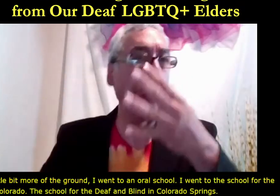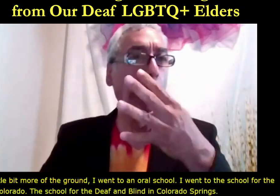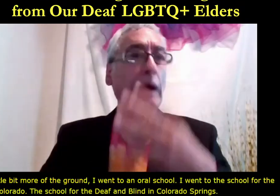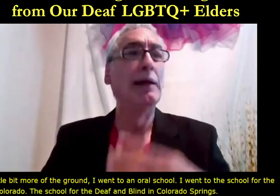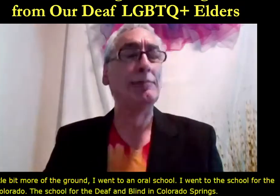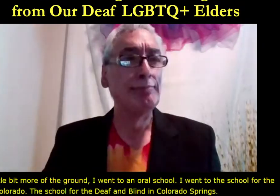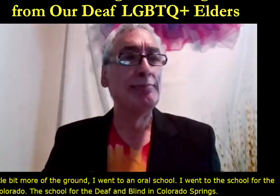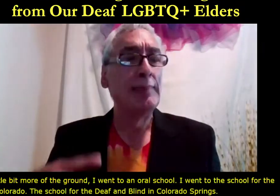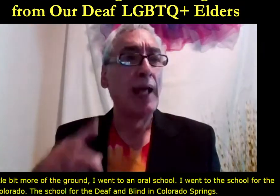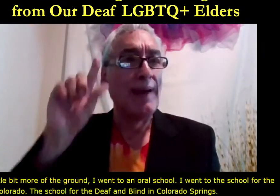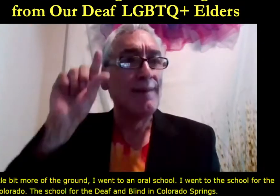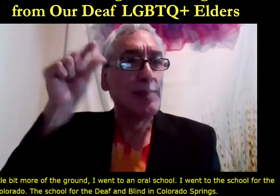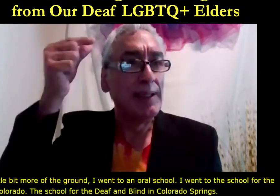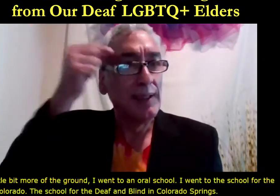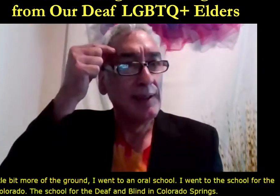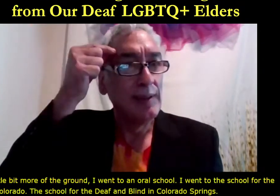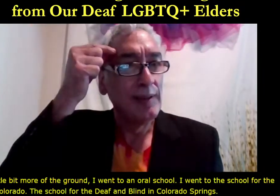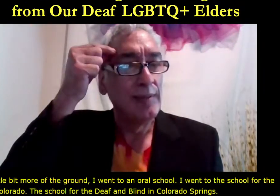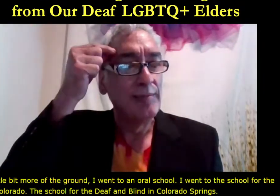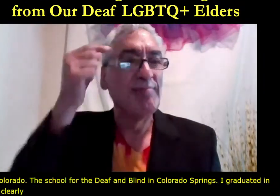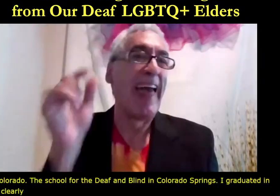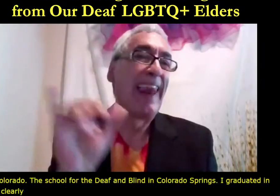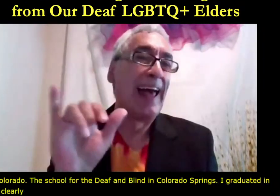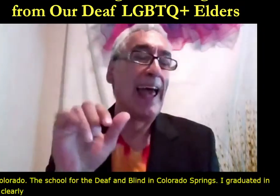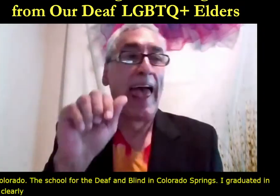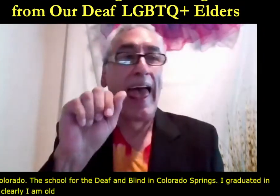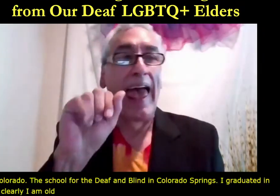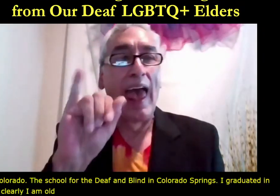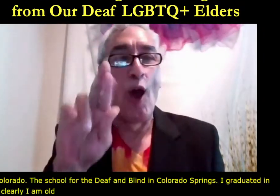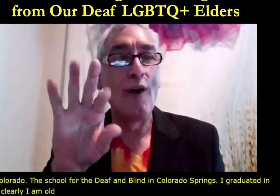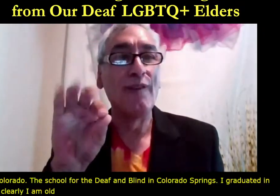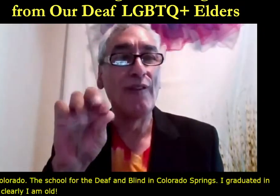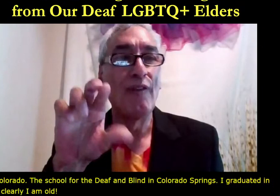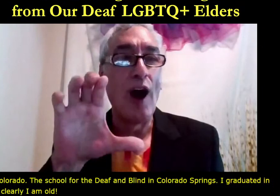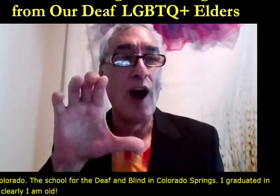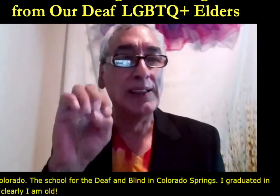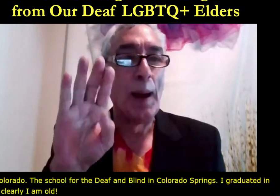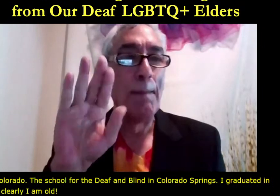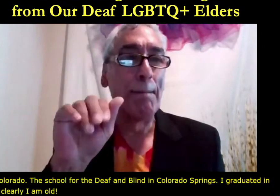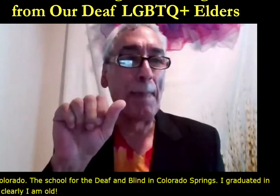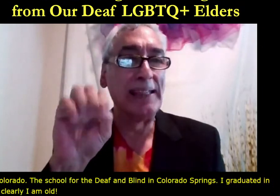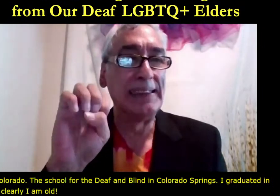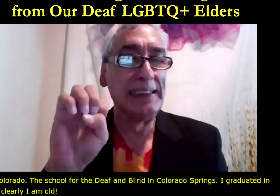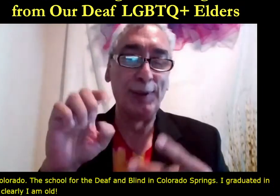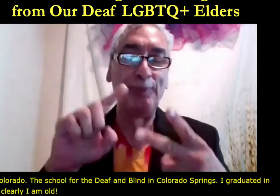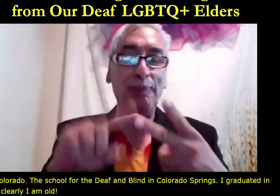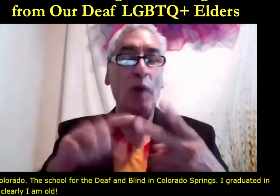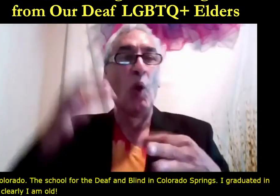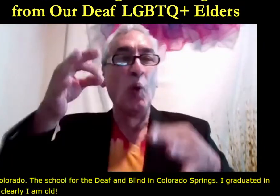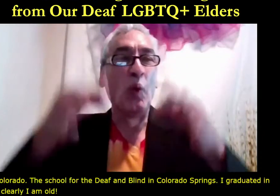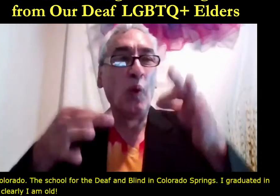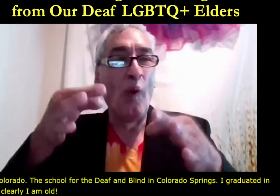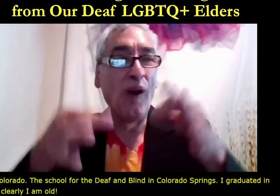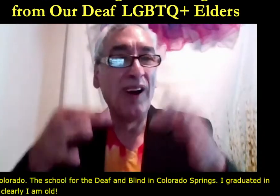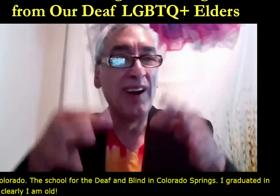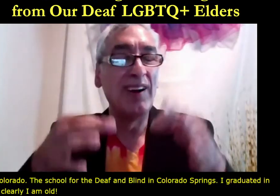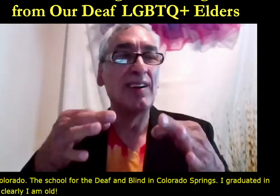um i've worked several different jobs over my lifetime and i was in the government i you know i worked for uh on an air force base